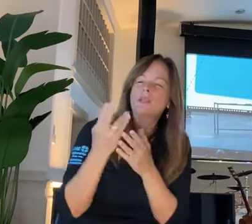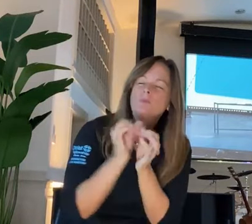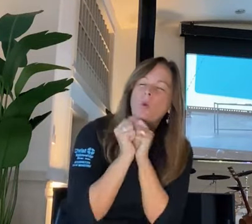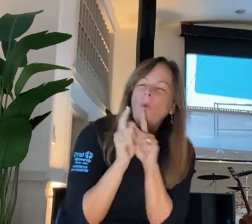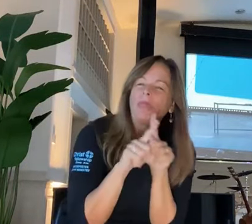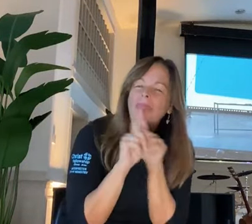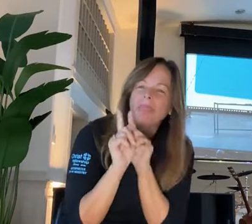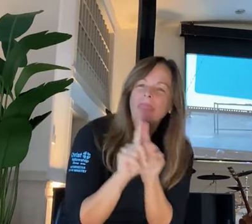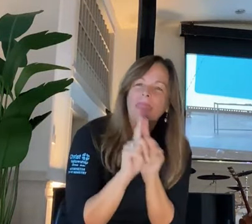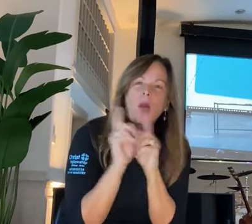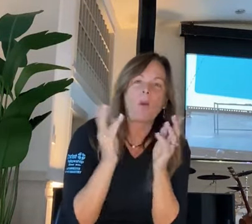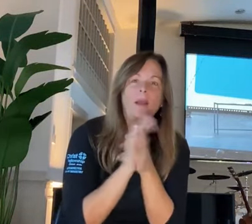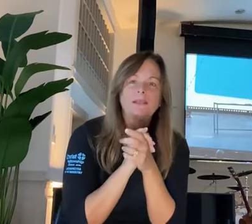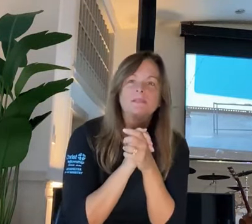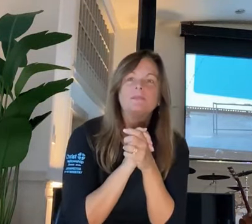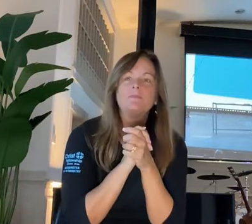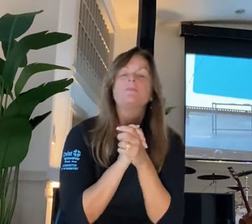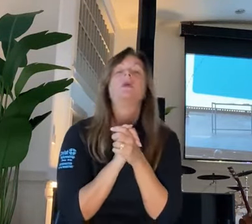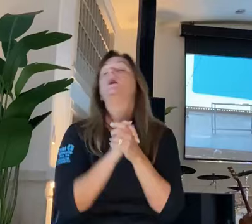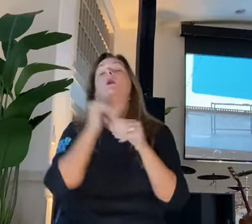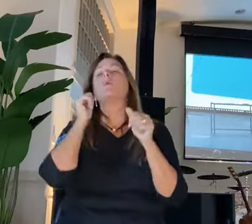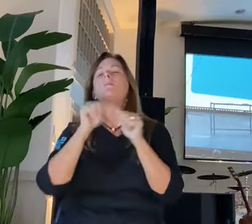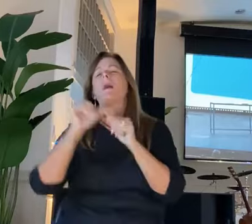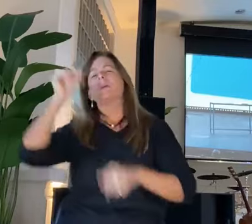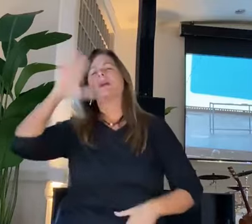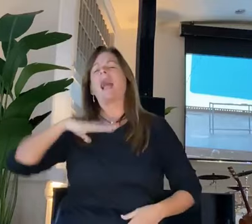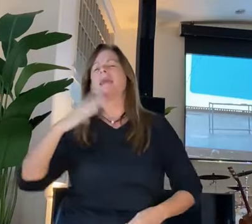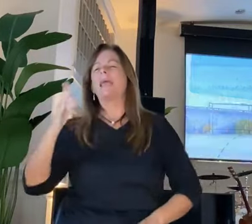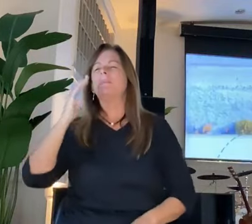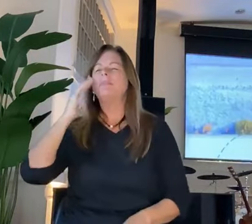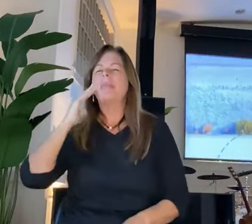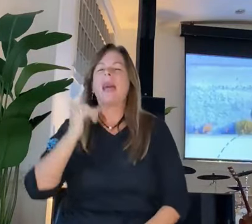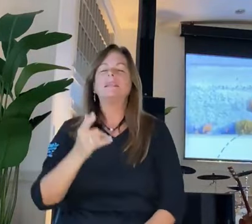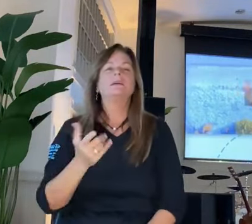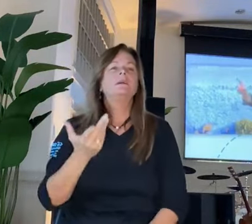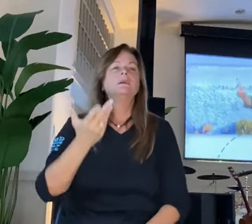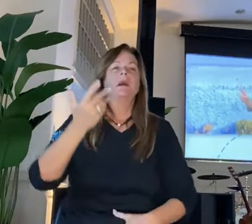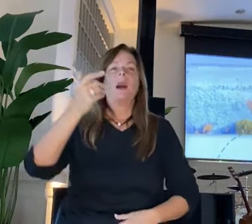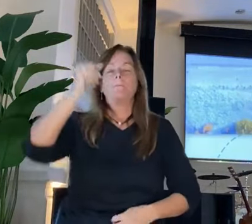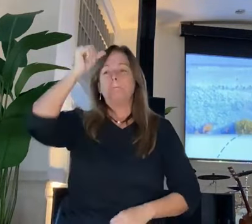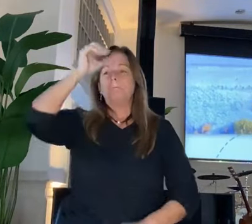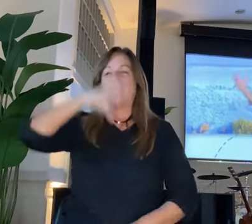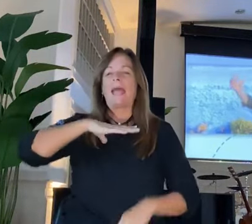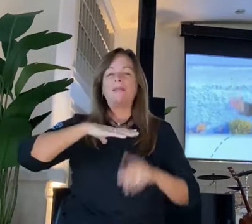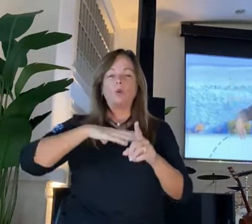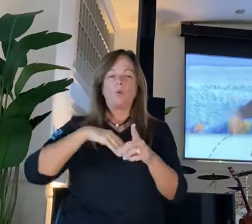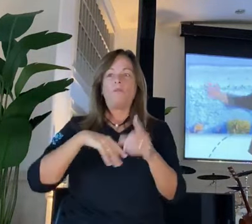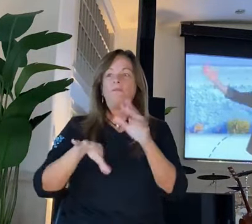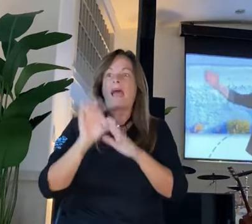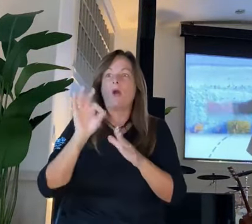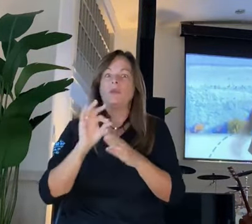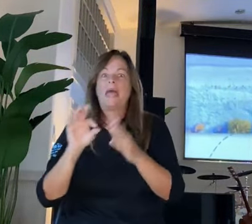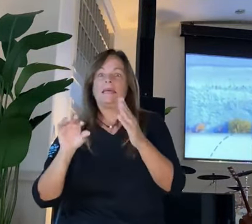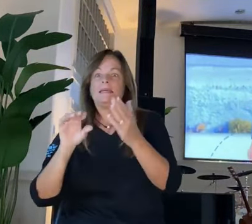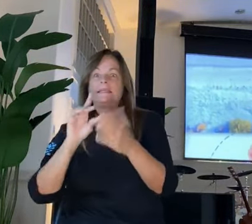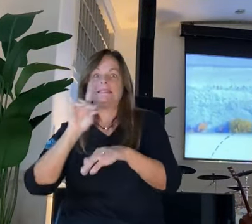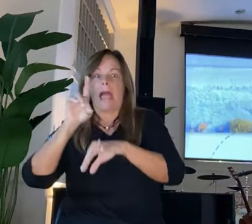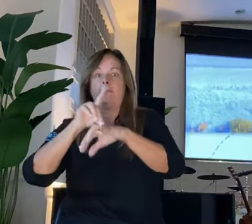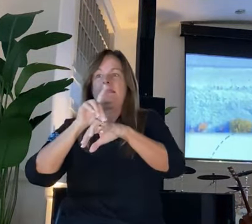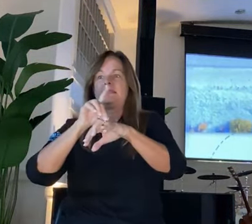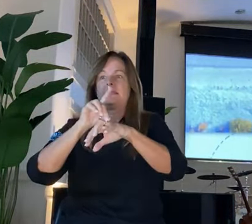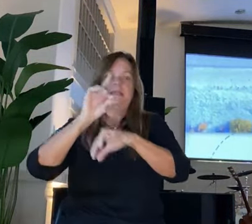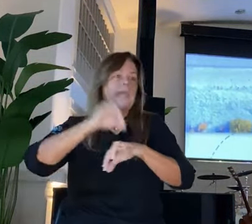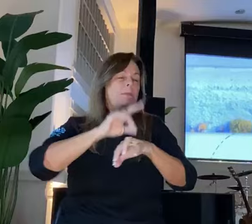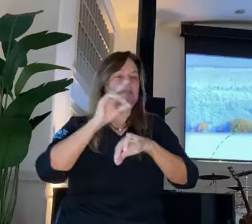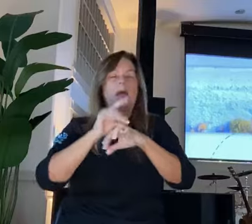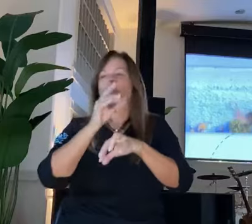Remember we started off this series talking about the guy named Ali Alfa, that heard that other people were finding all these diamonds and great wealth all